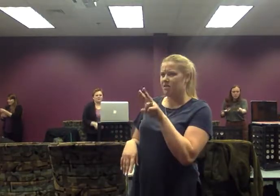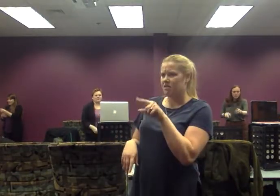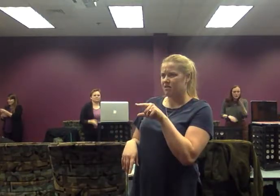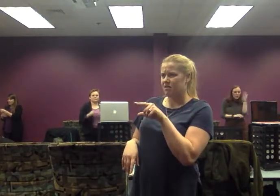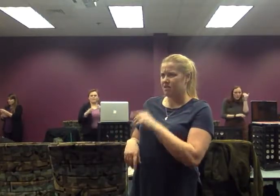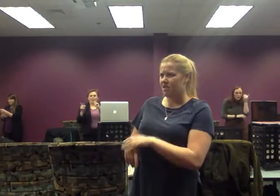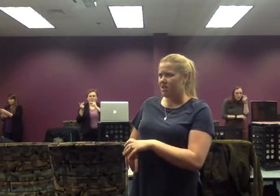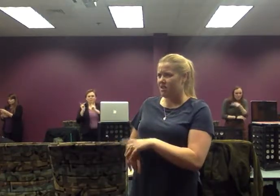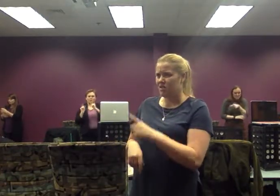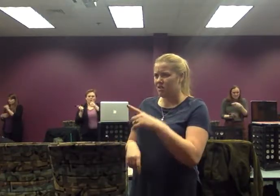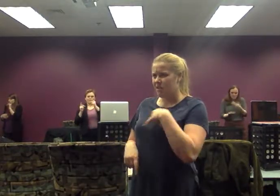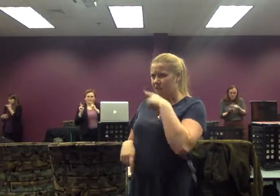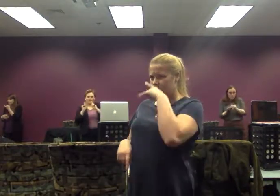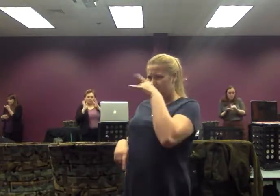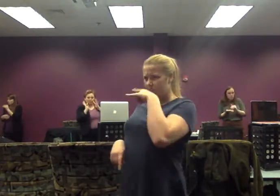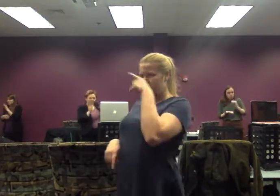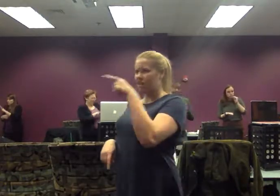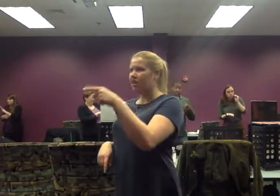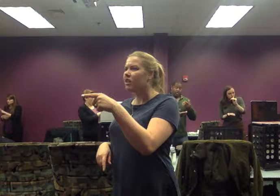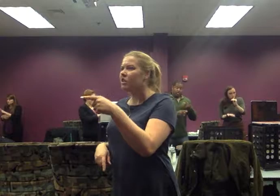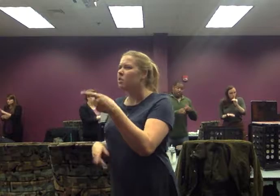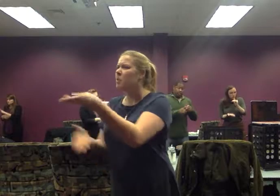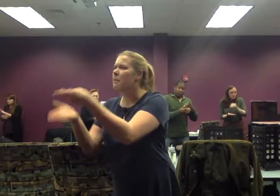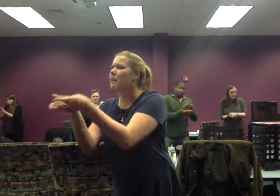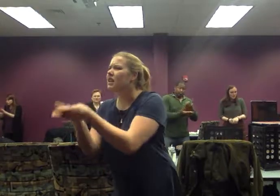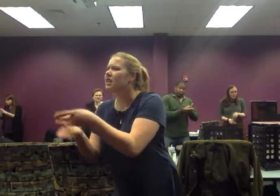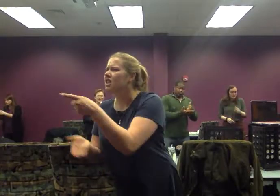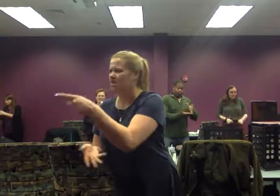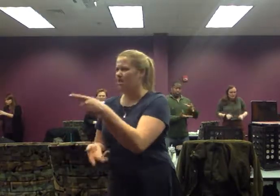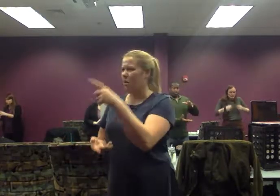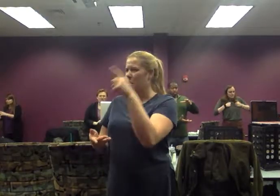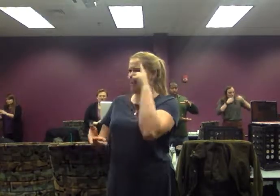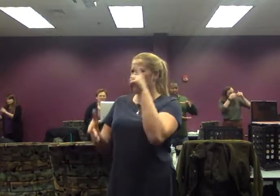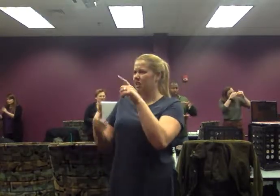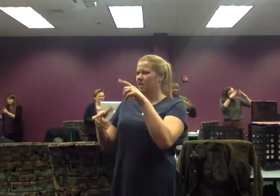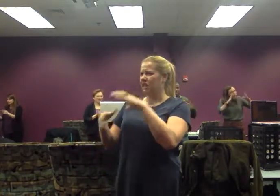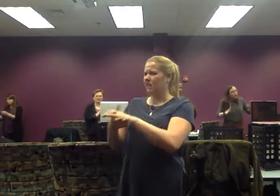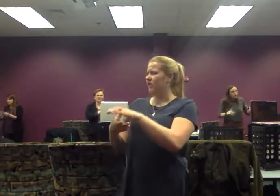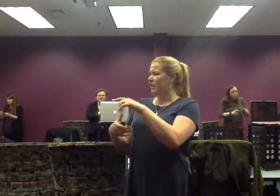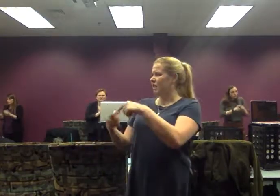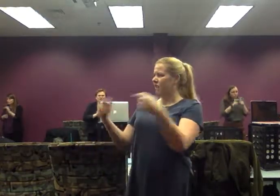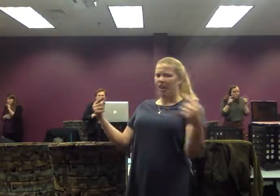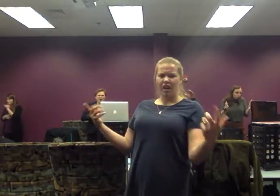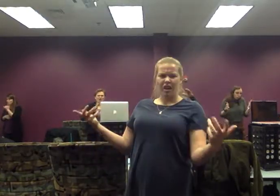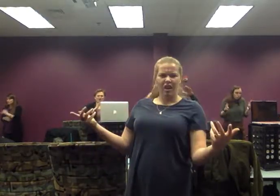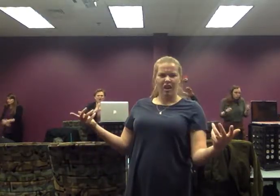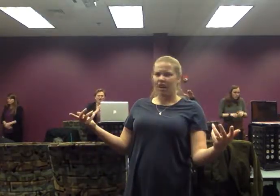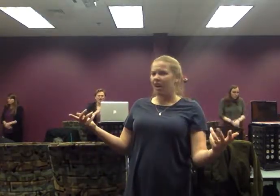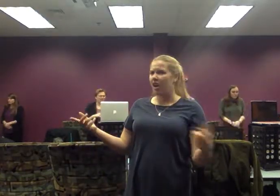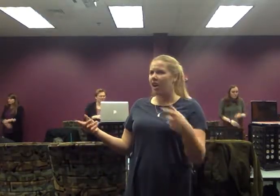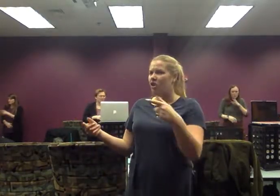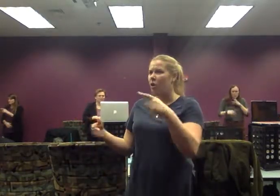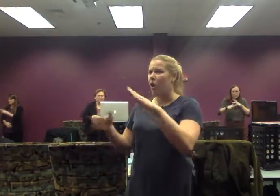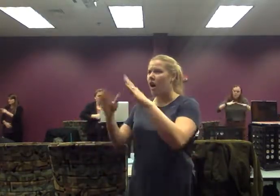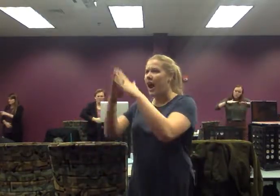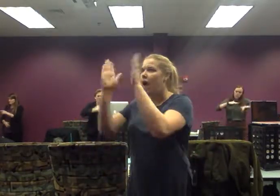After all, the man was a multimillionaire who lived in a great mansion on the Hudson River. How could he possibly take the